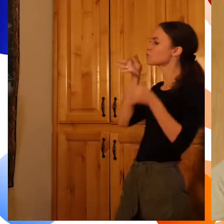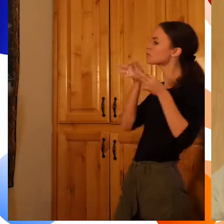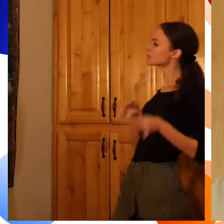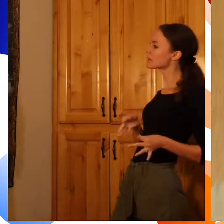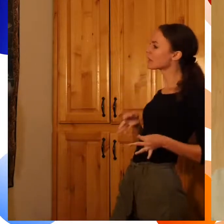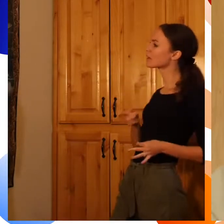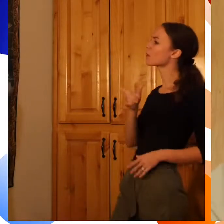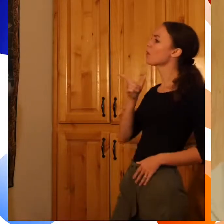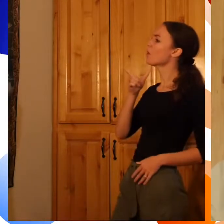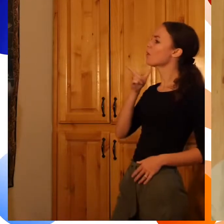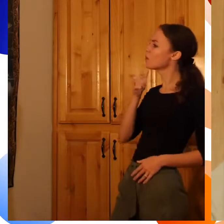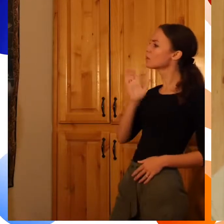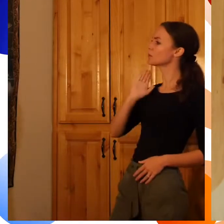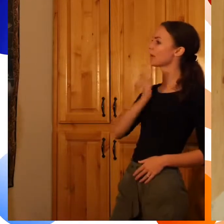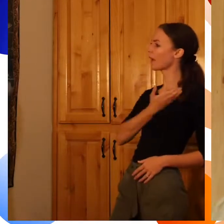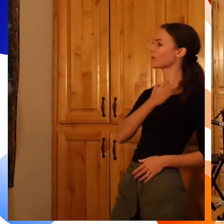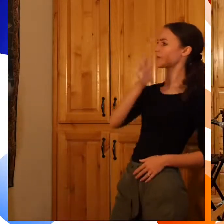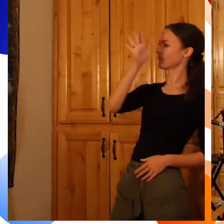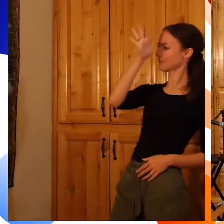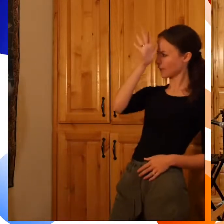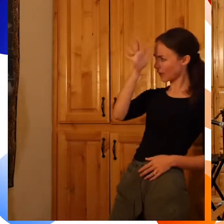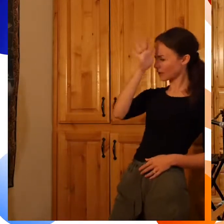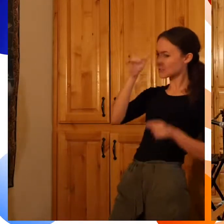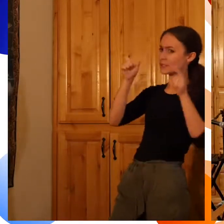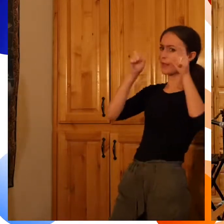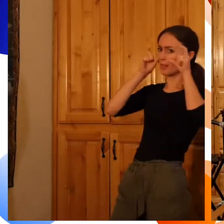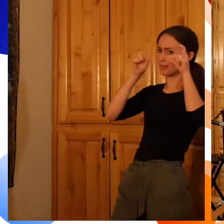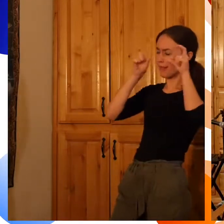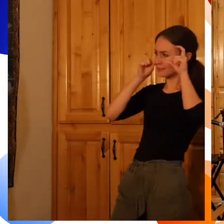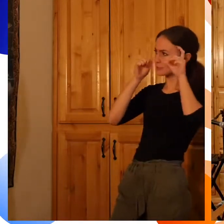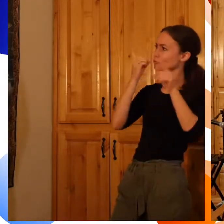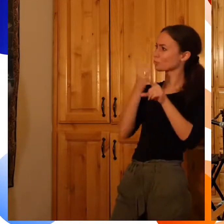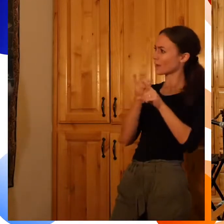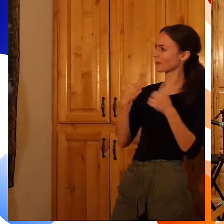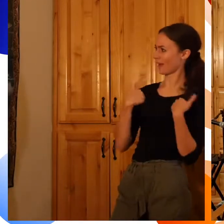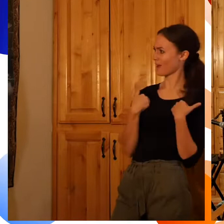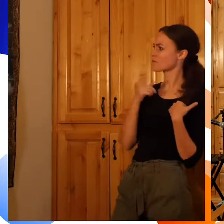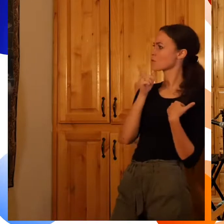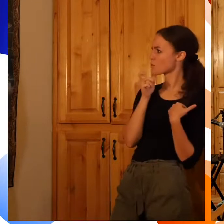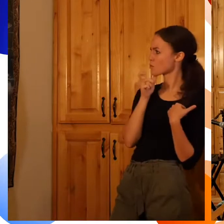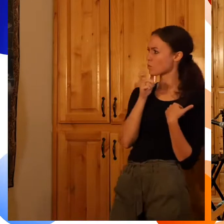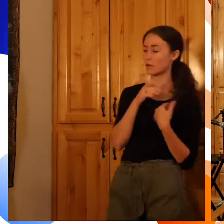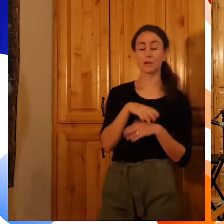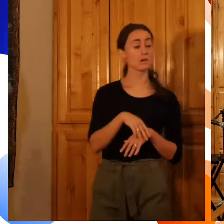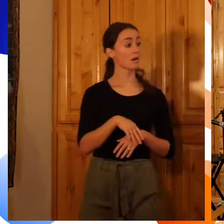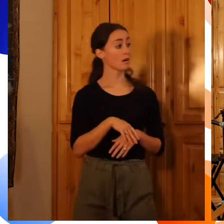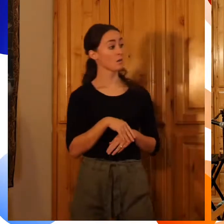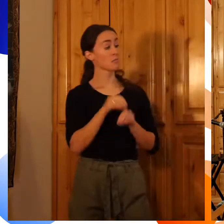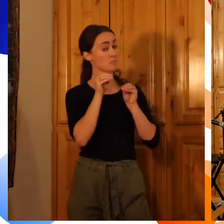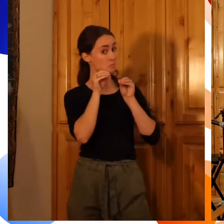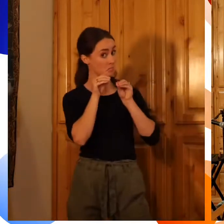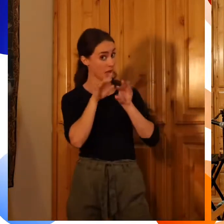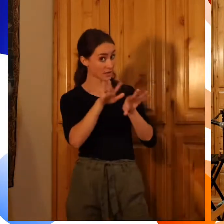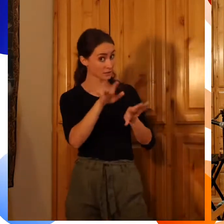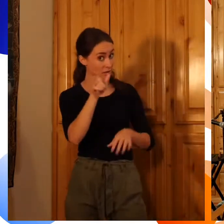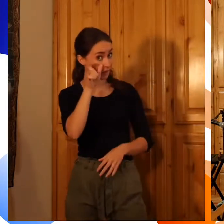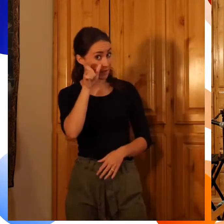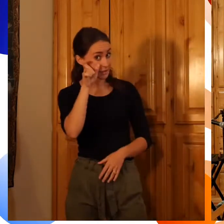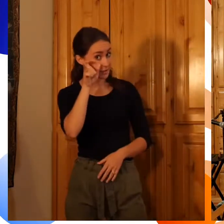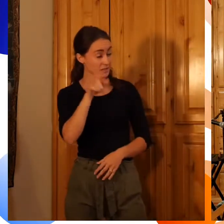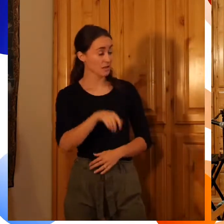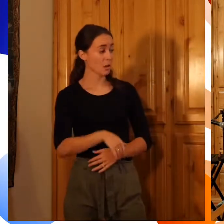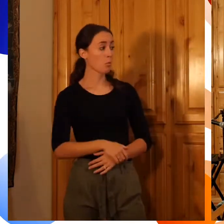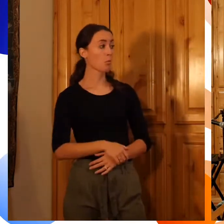magic spectacles." And Donald said, "Oh, magic spectacles, is it? Well, give them to me, lads." So they gave Donald the